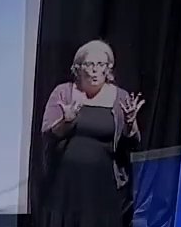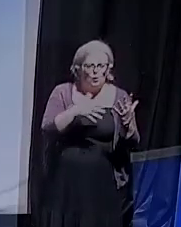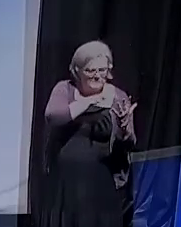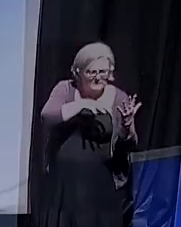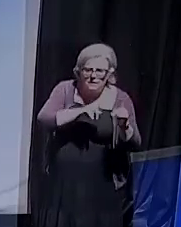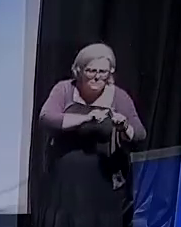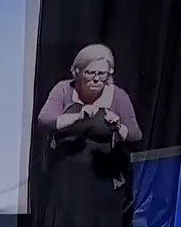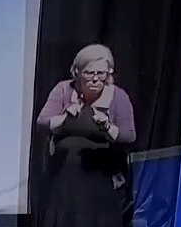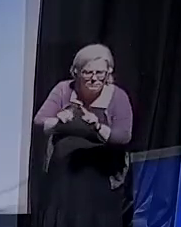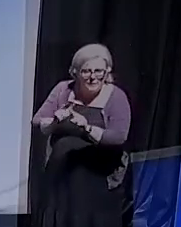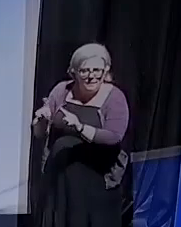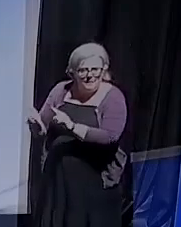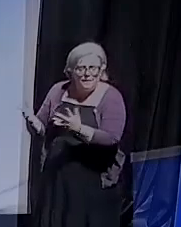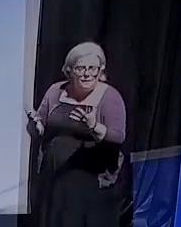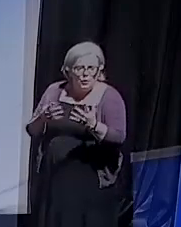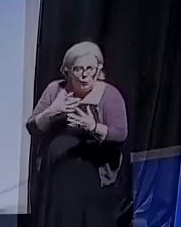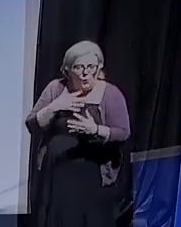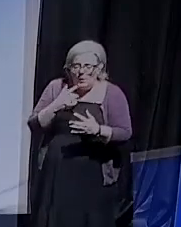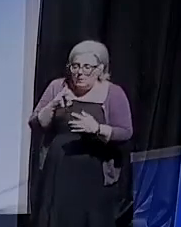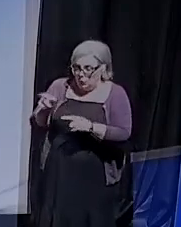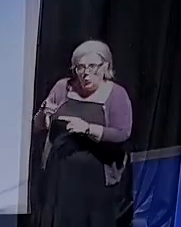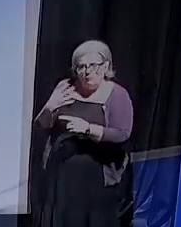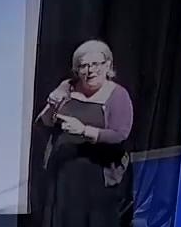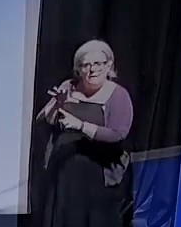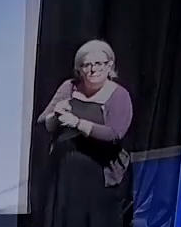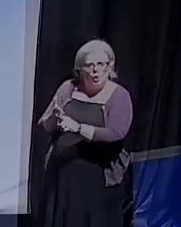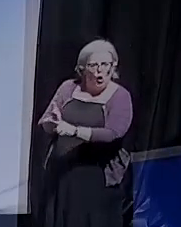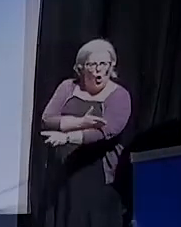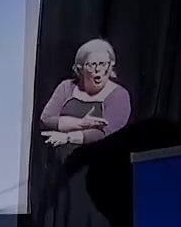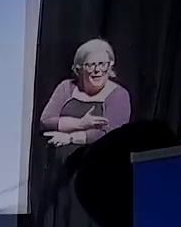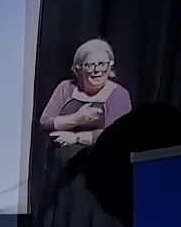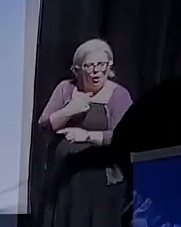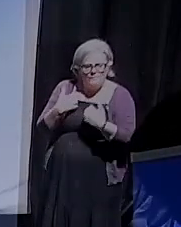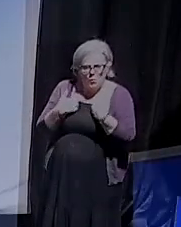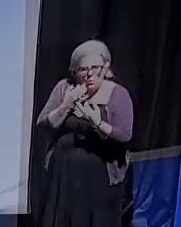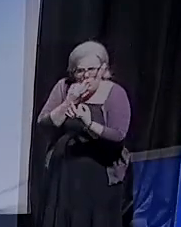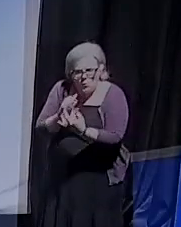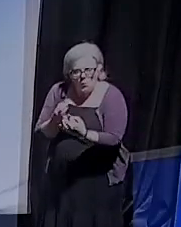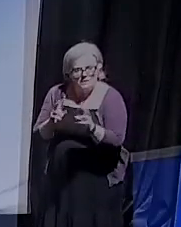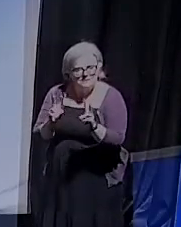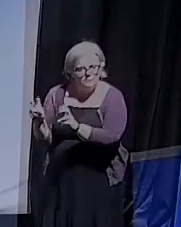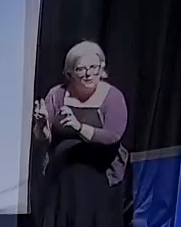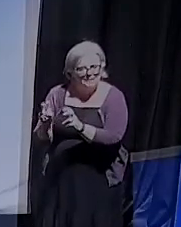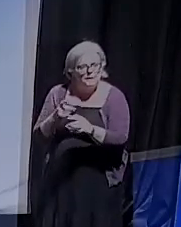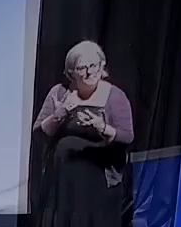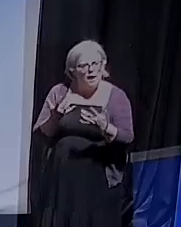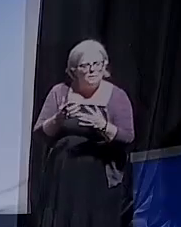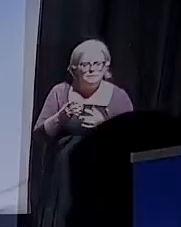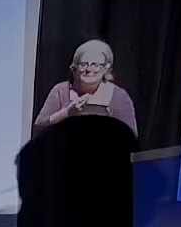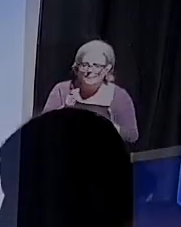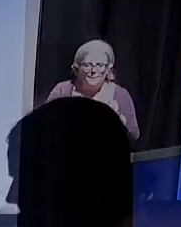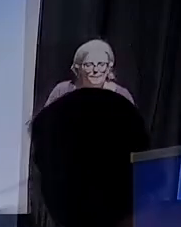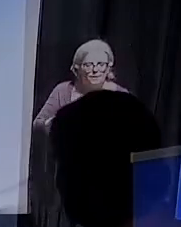got it early, that fanaticism about a subject or a set of subjects. But most people, they kind of weave into it in